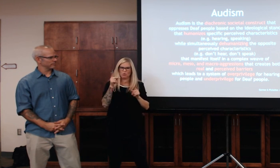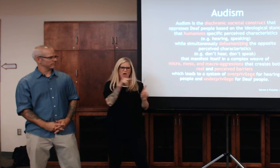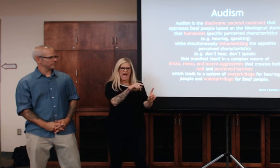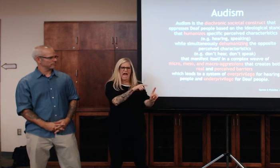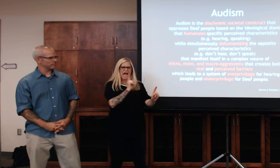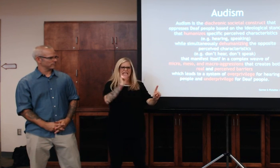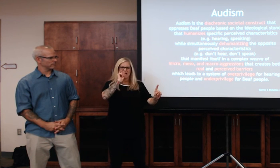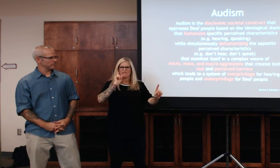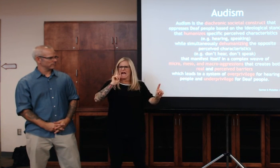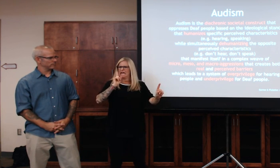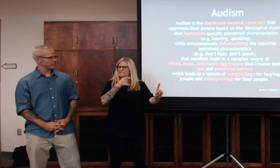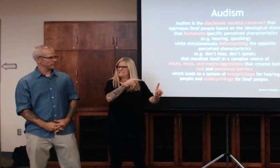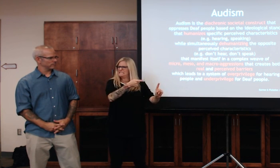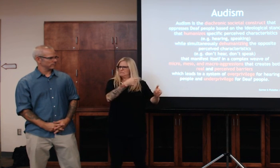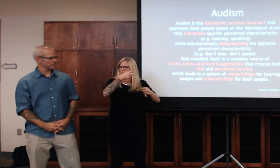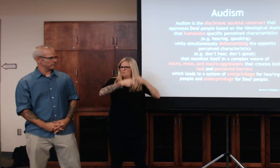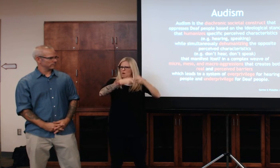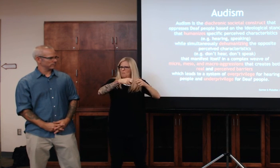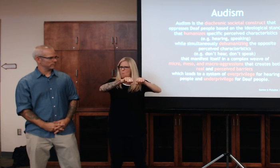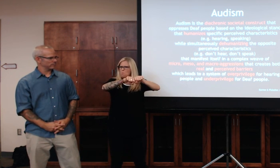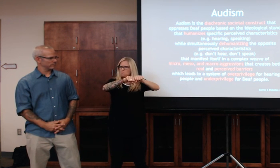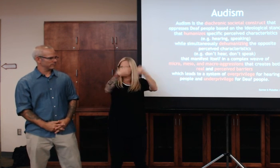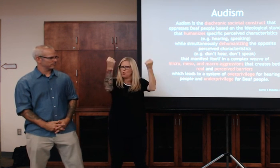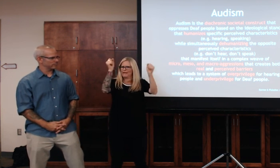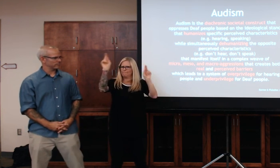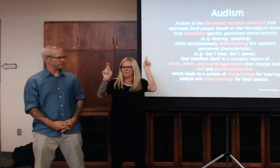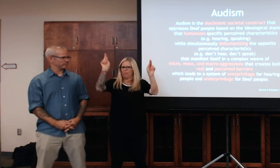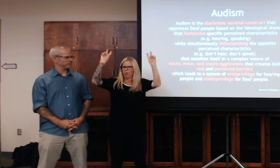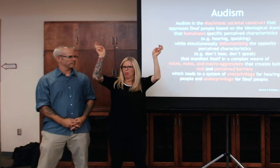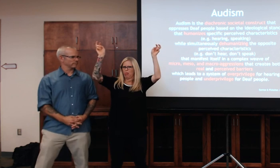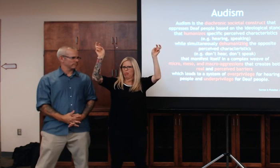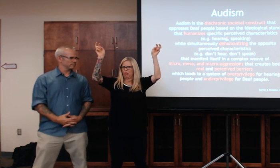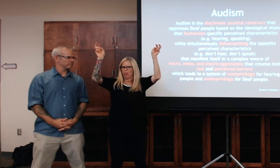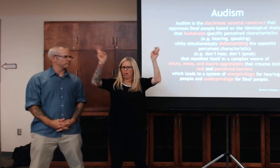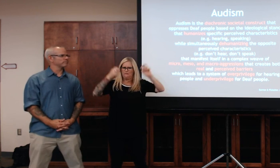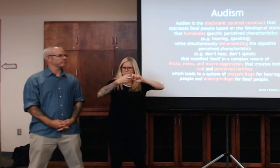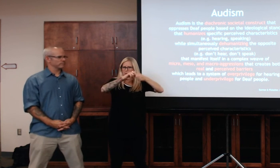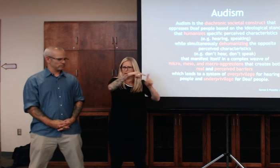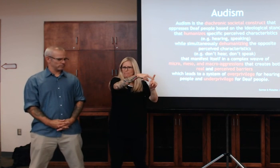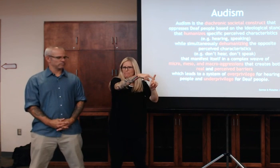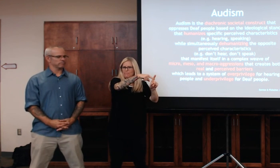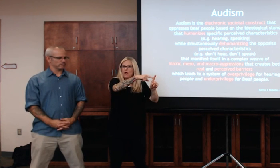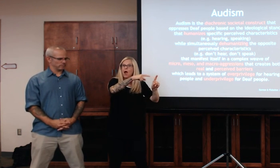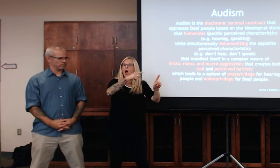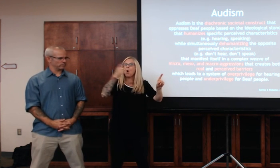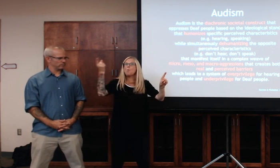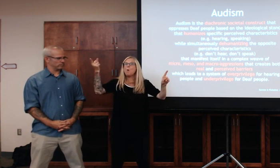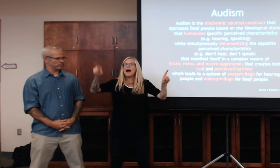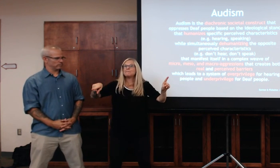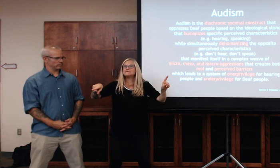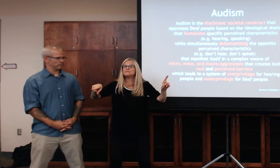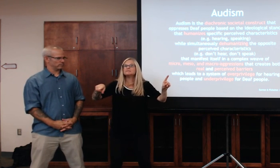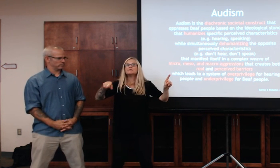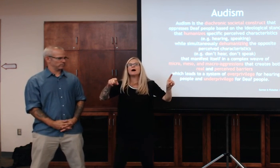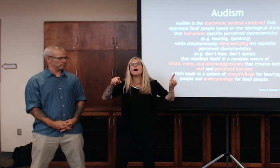Now, that position of seeing a deaf individual, oh, they're broken. They are the broken people. That's a problem. Now, what